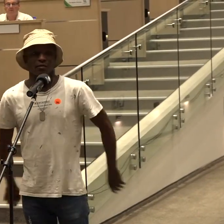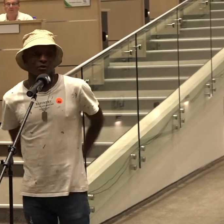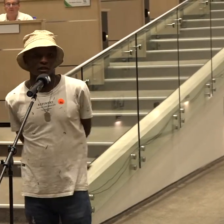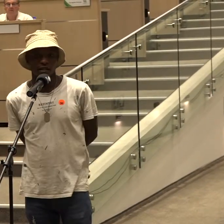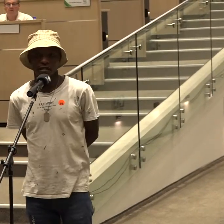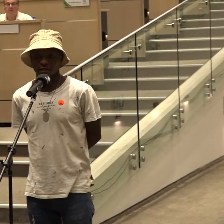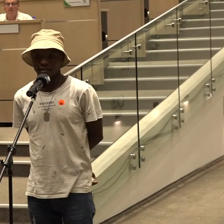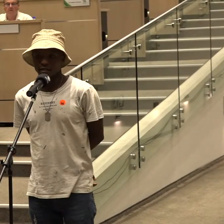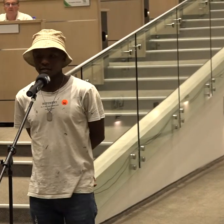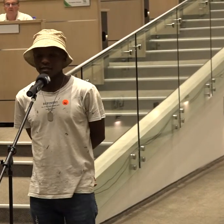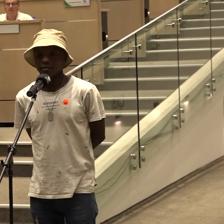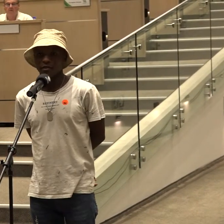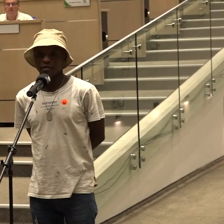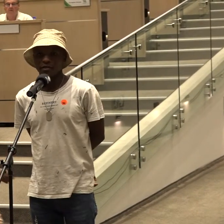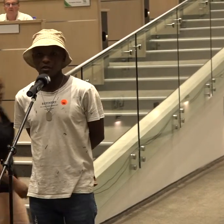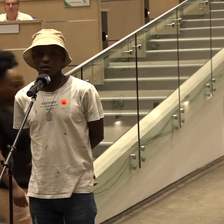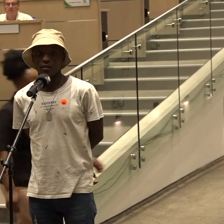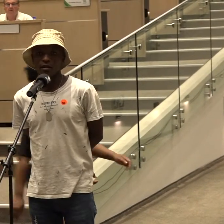foreign